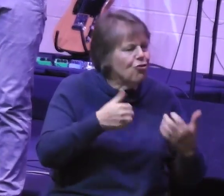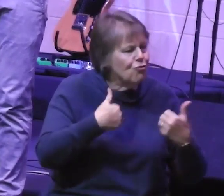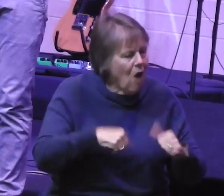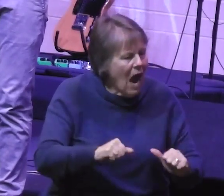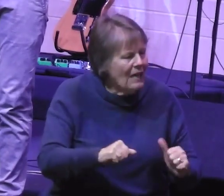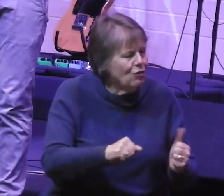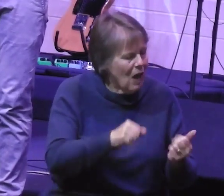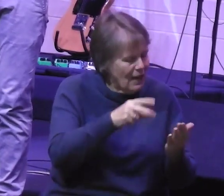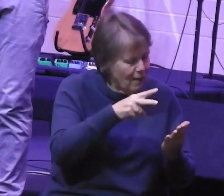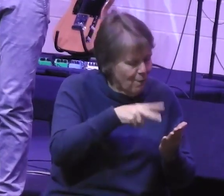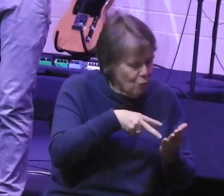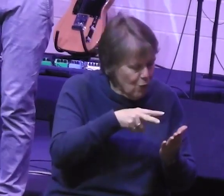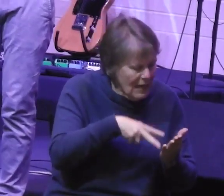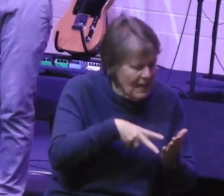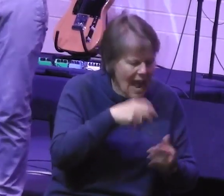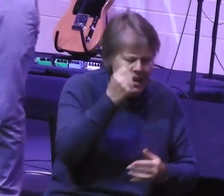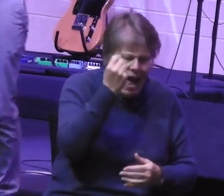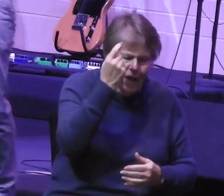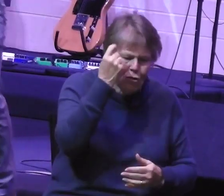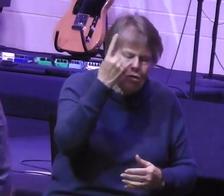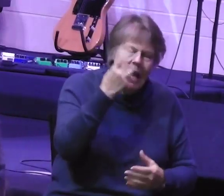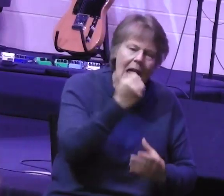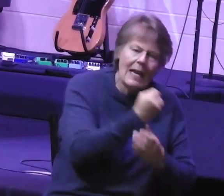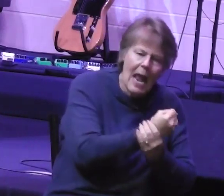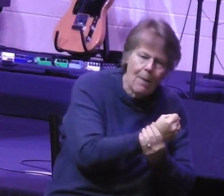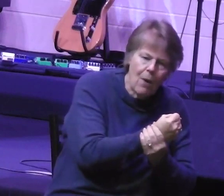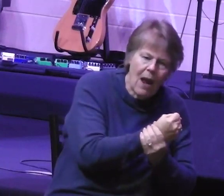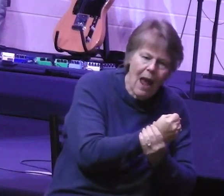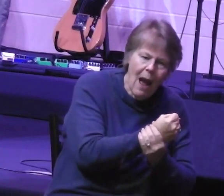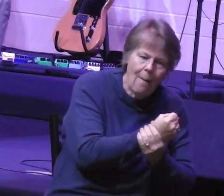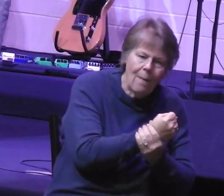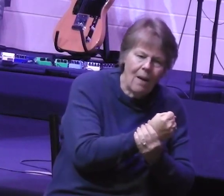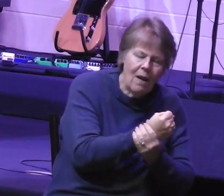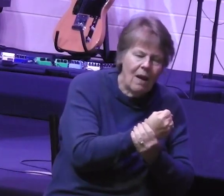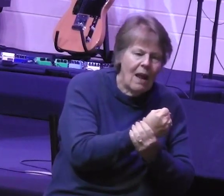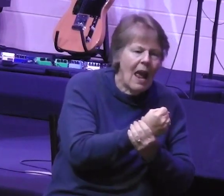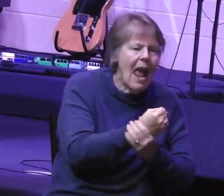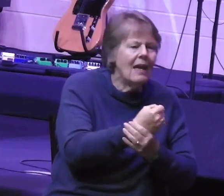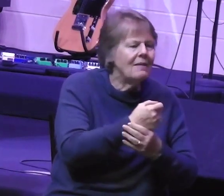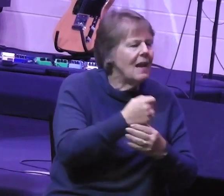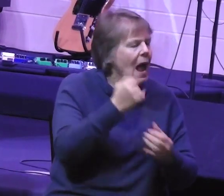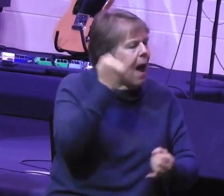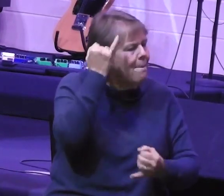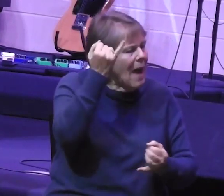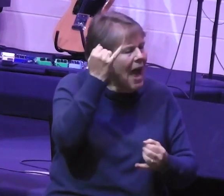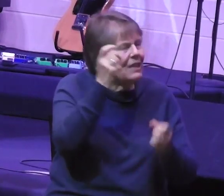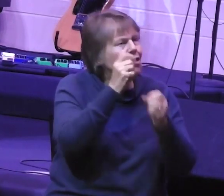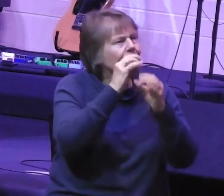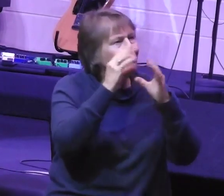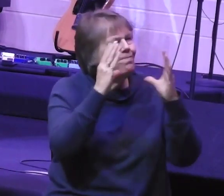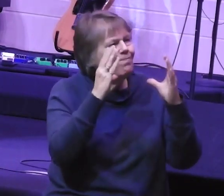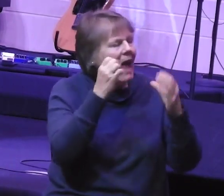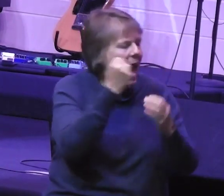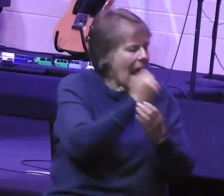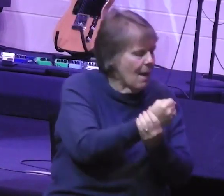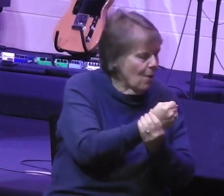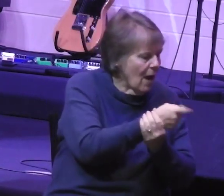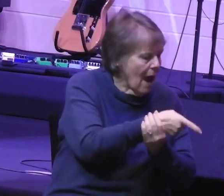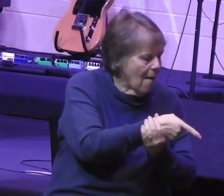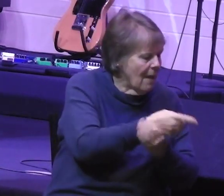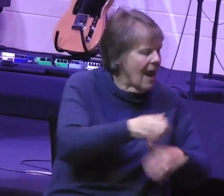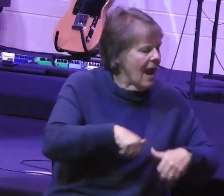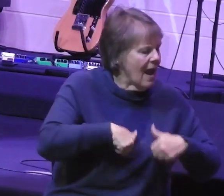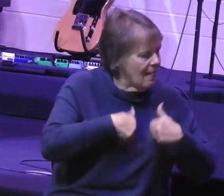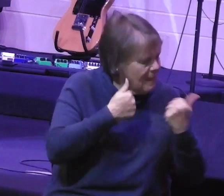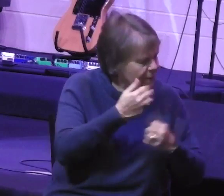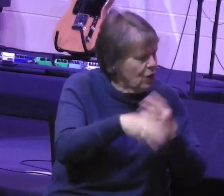imagination get into the mindset of Abraham, and we try to imagine what it would be like for Abraham to live in a world where understanding and